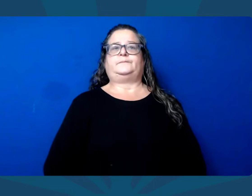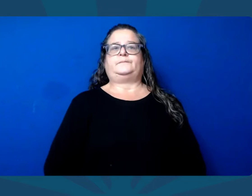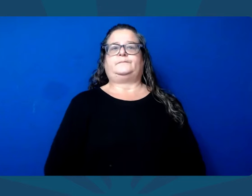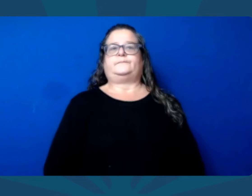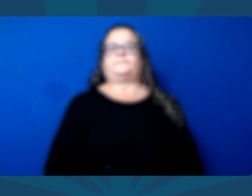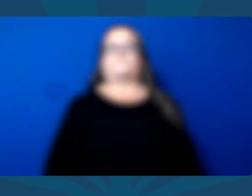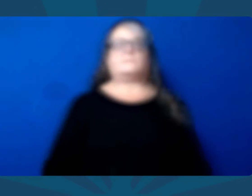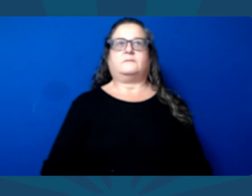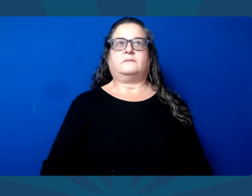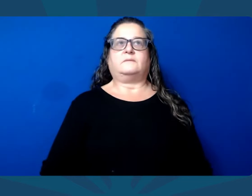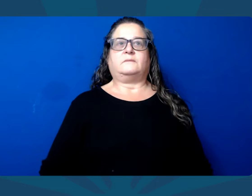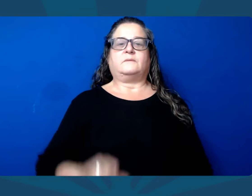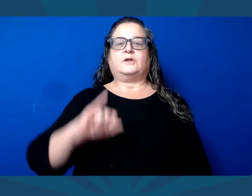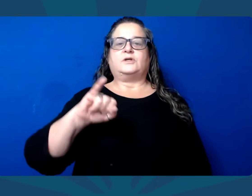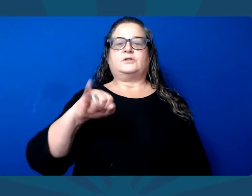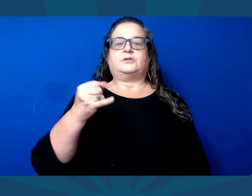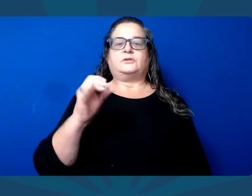about.